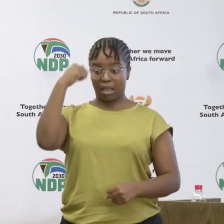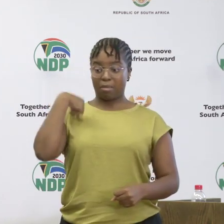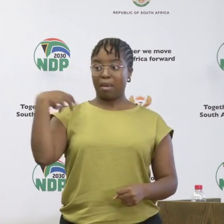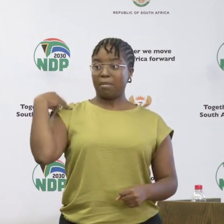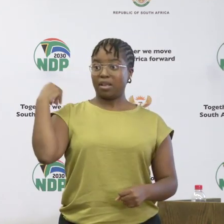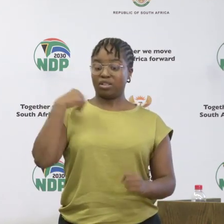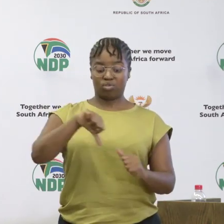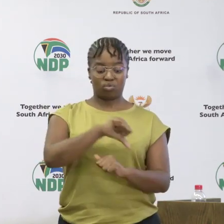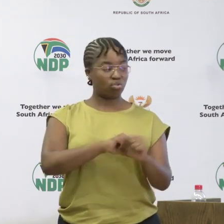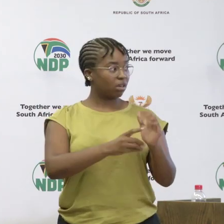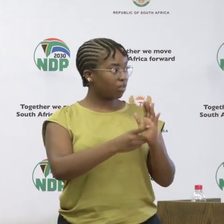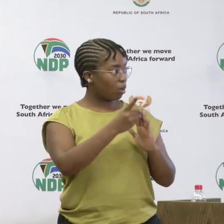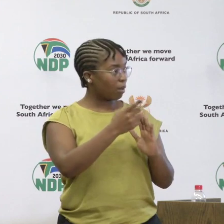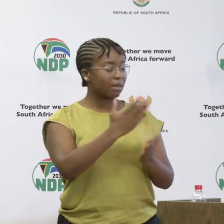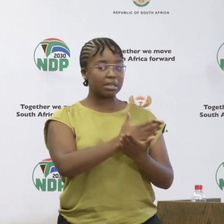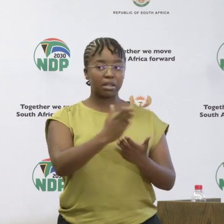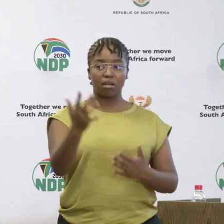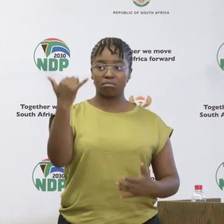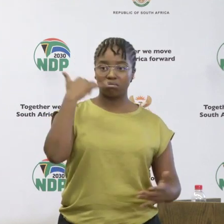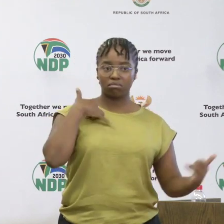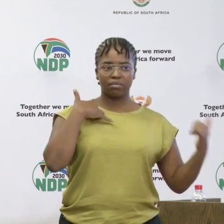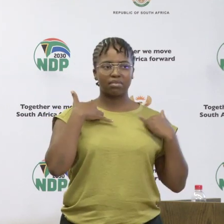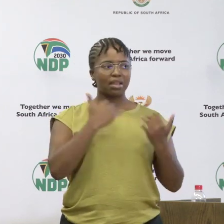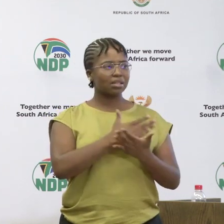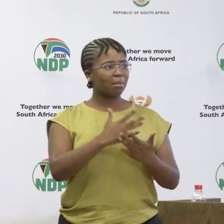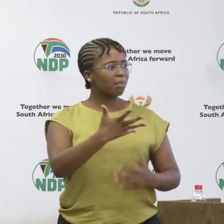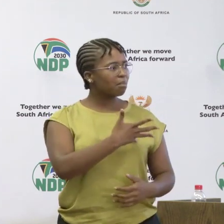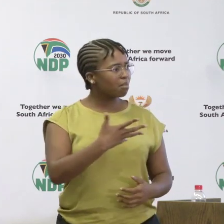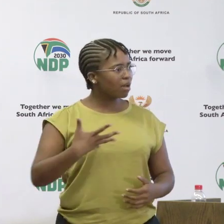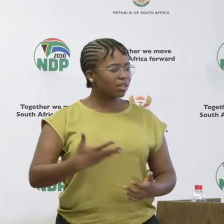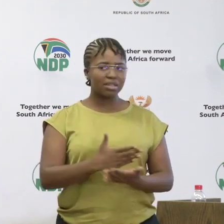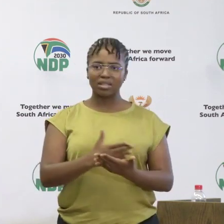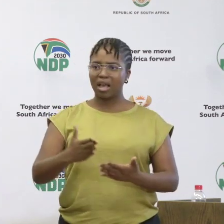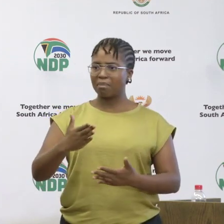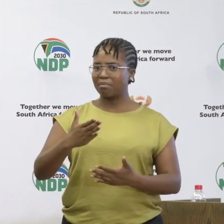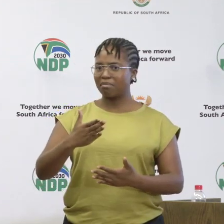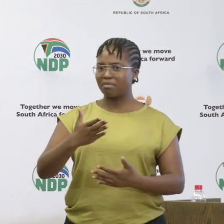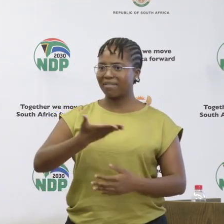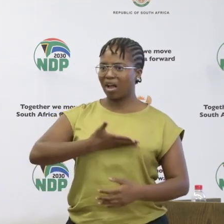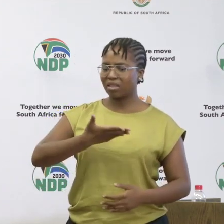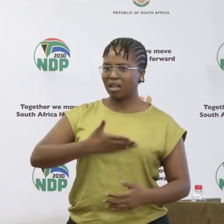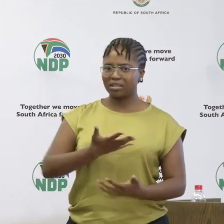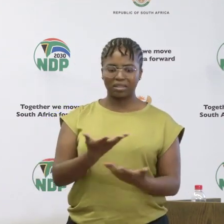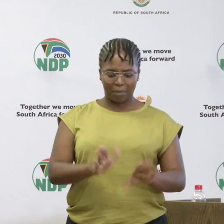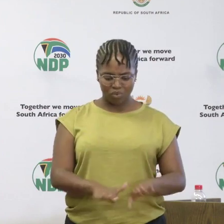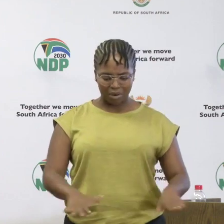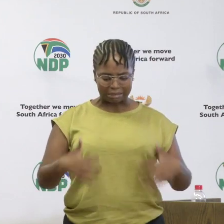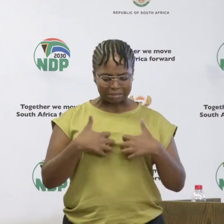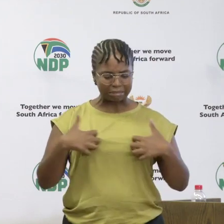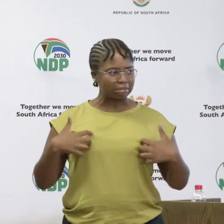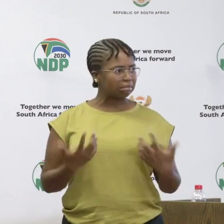Development, I'm also getting calls from mothers and fathers who are saying their children are under stress and